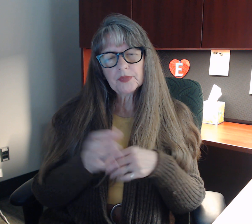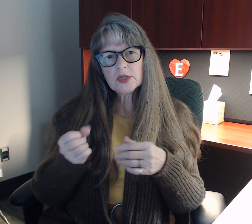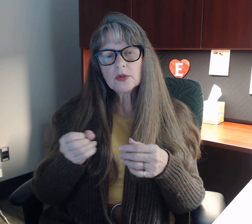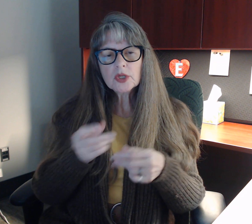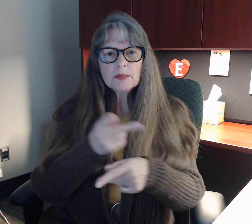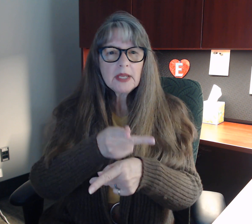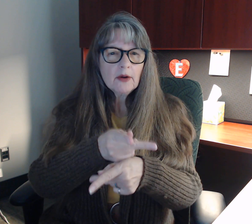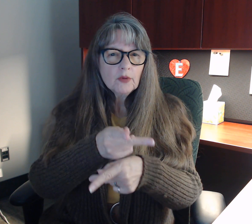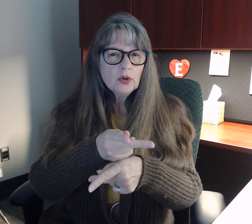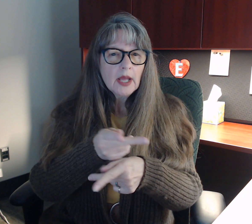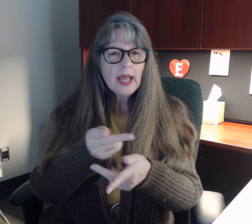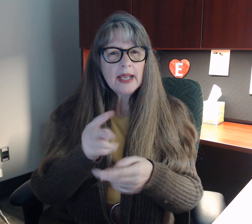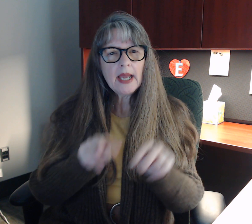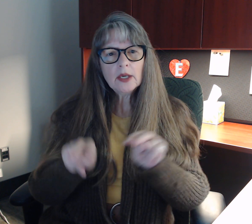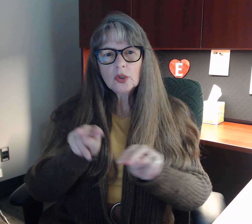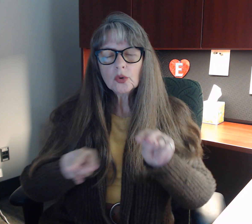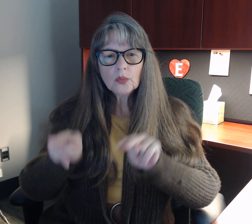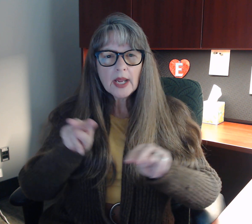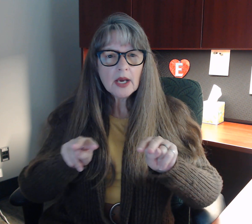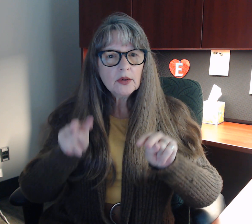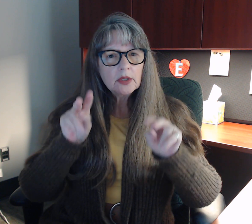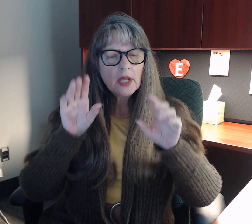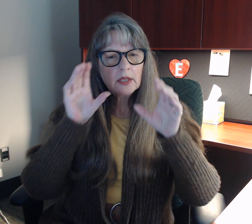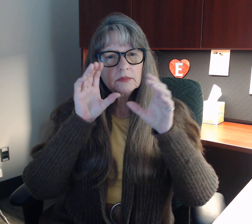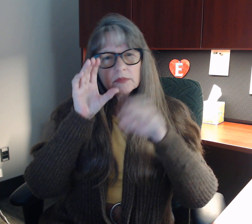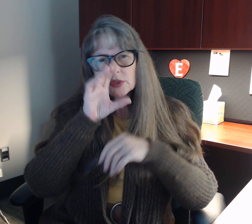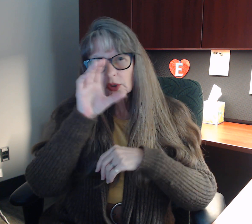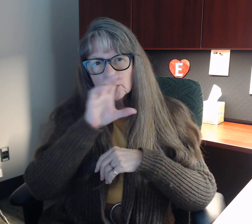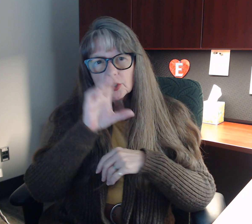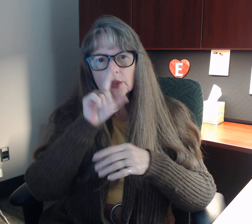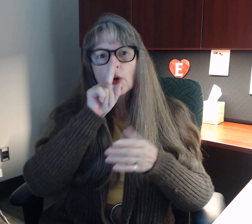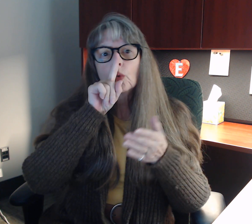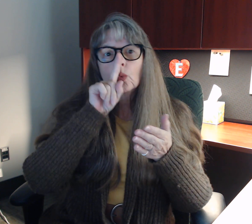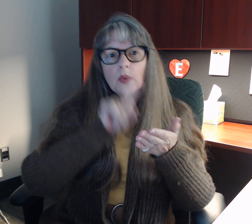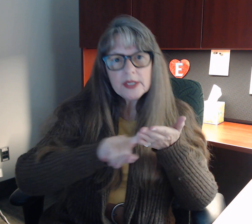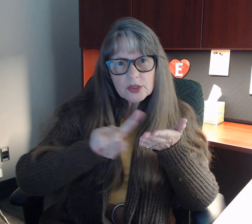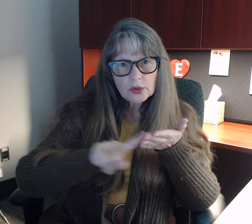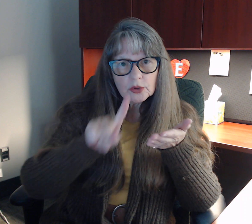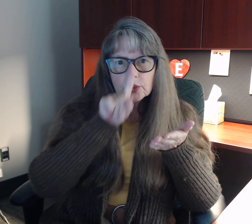So just be careful and kind of look around and search and